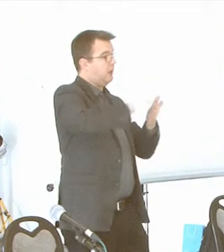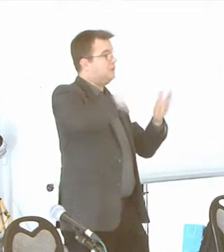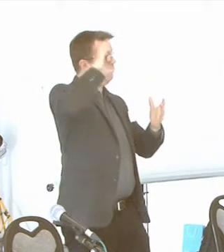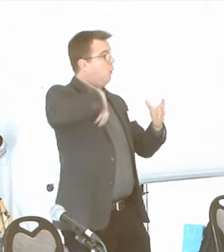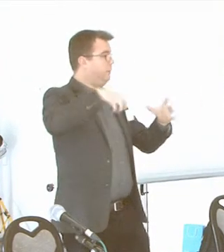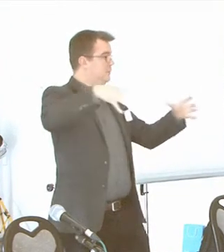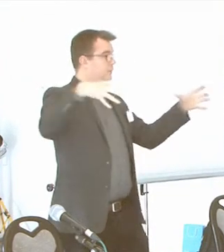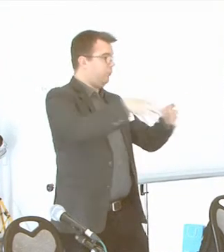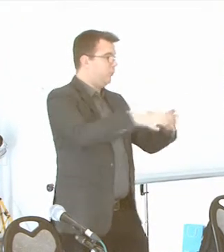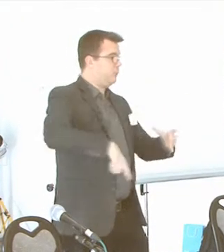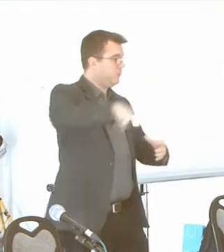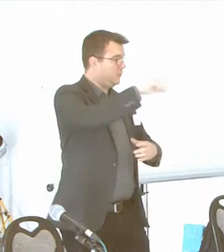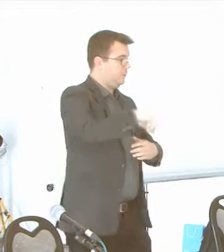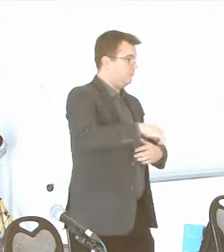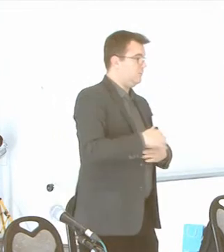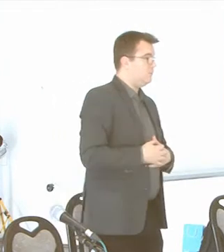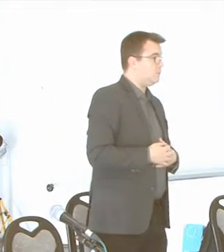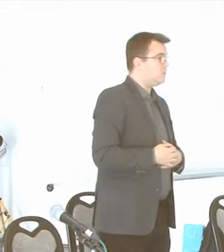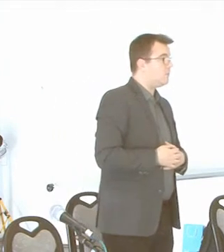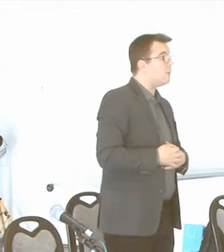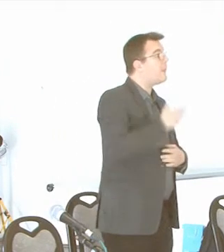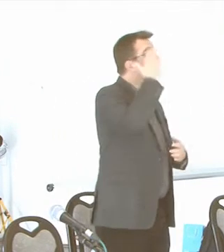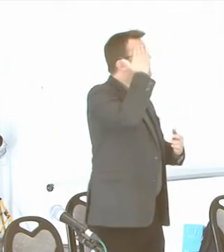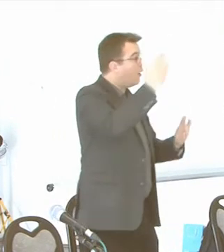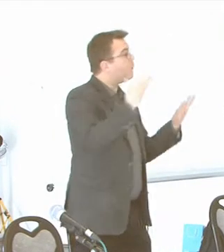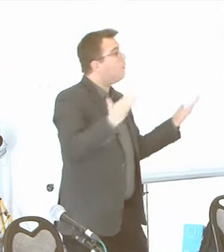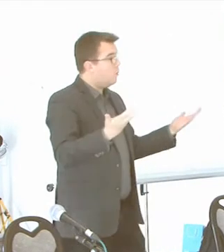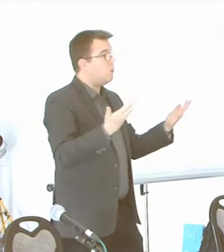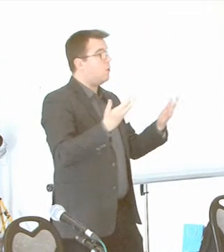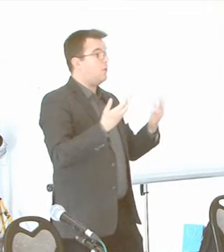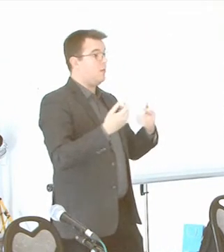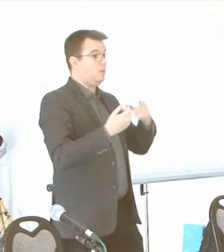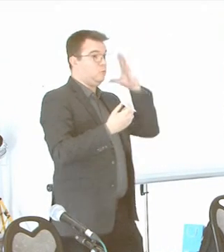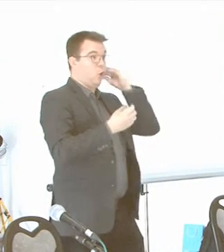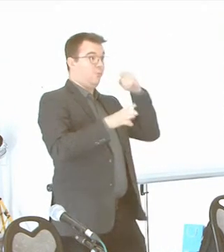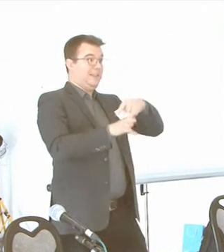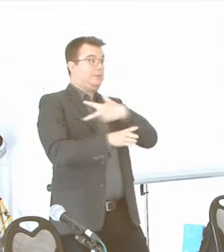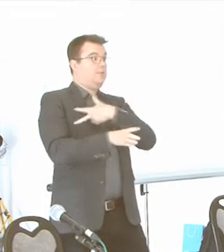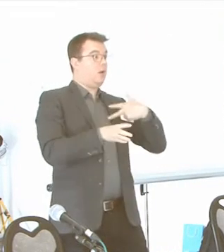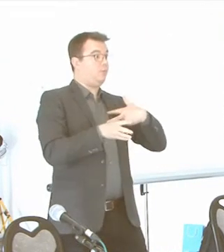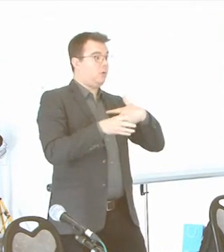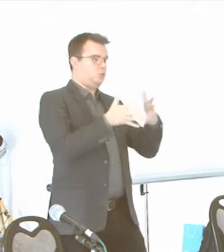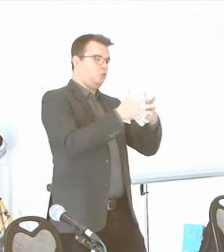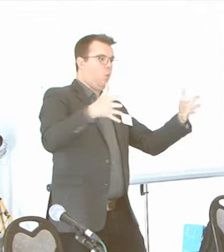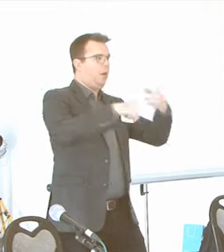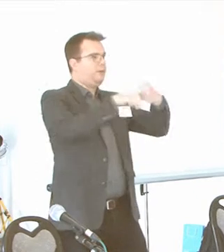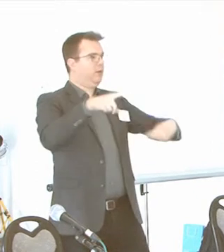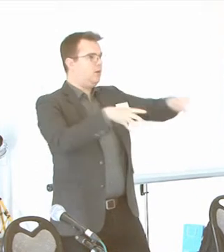equality with the majority in the Danish society. And deaf people